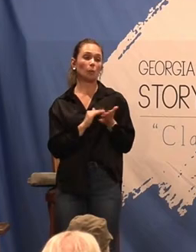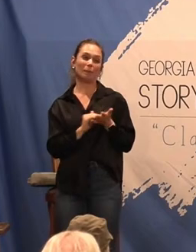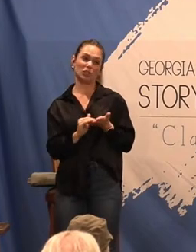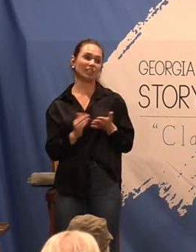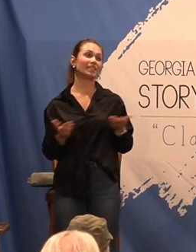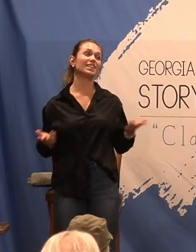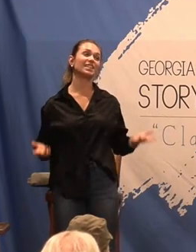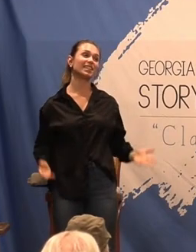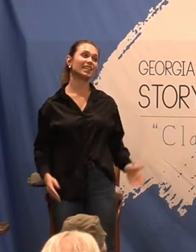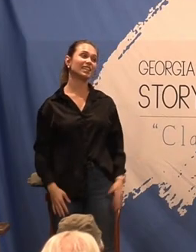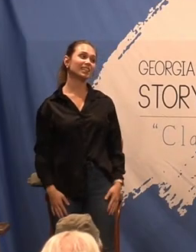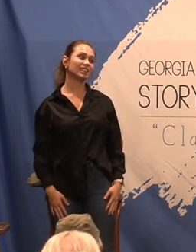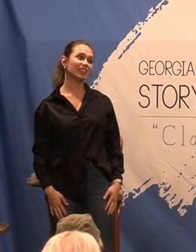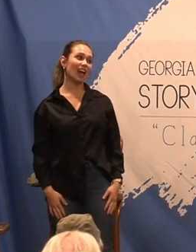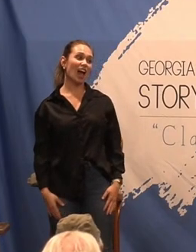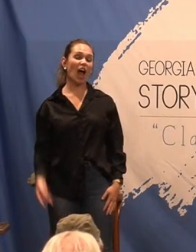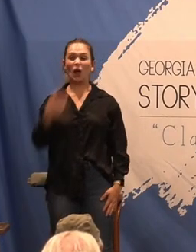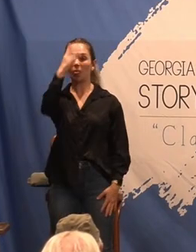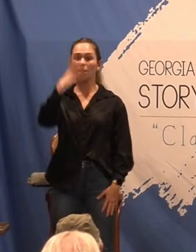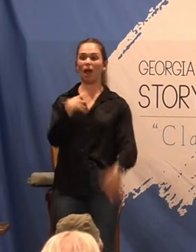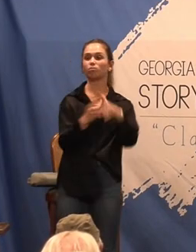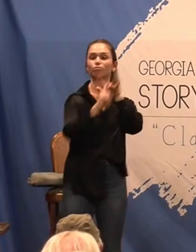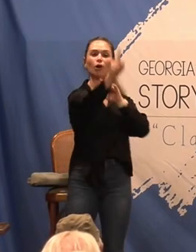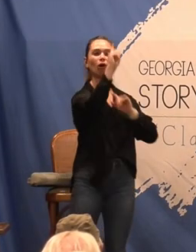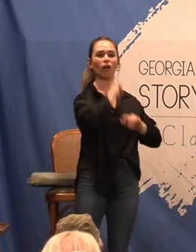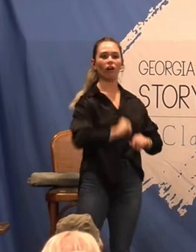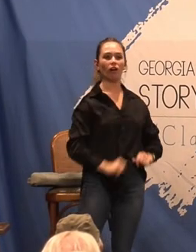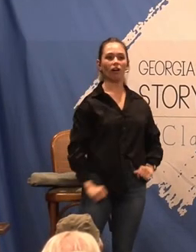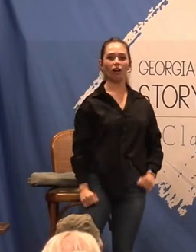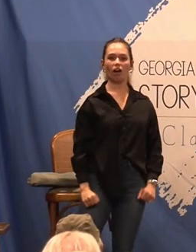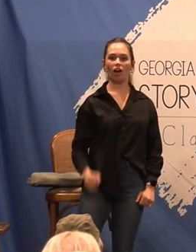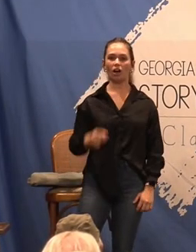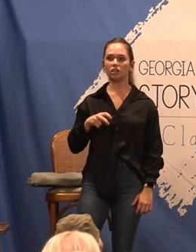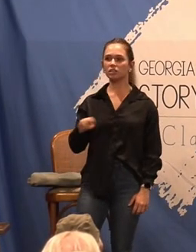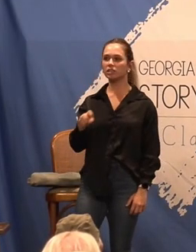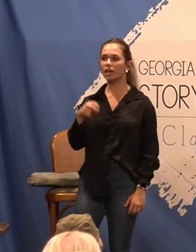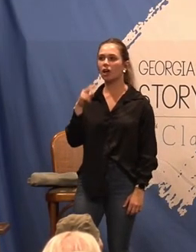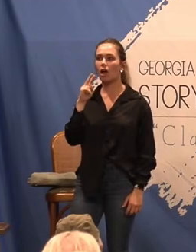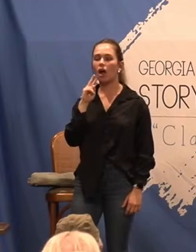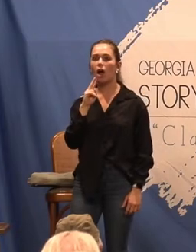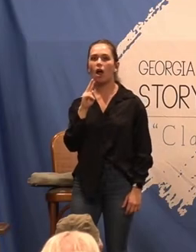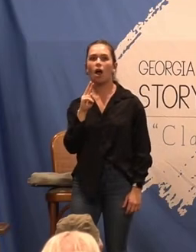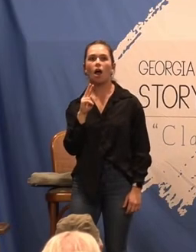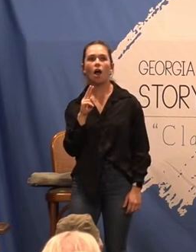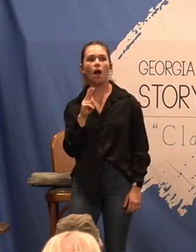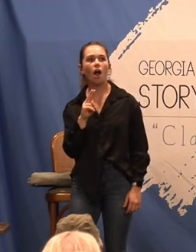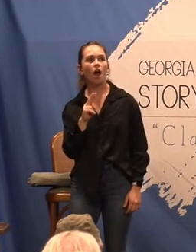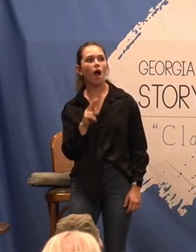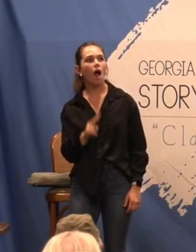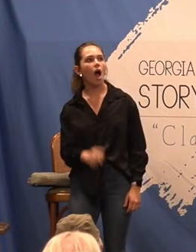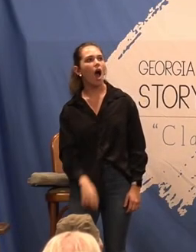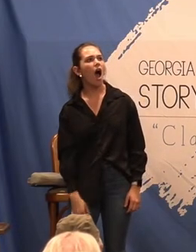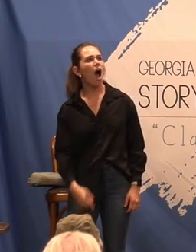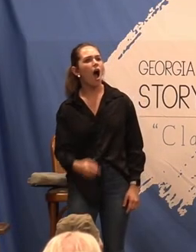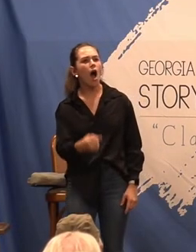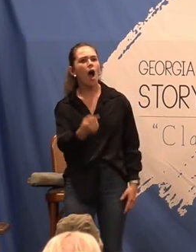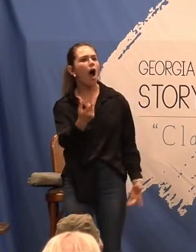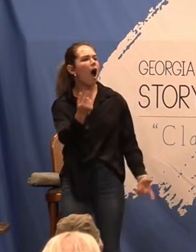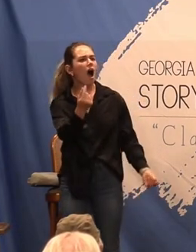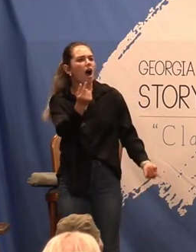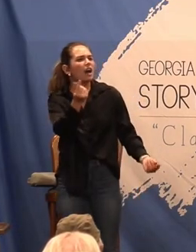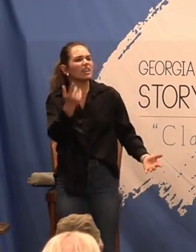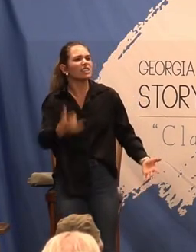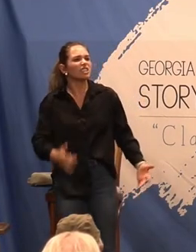mercy. Man skedaddled out of there. Snake looked up indignant. He said,